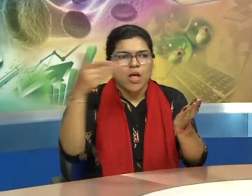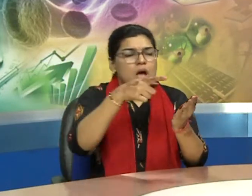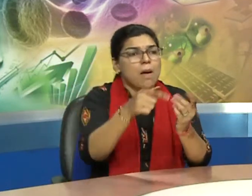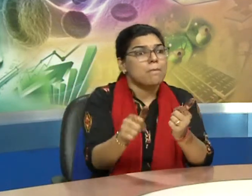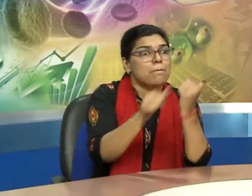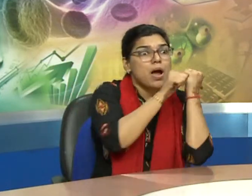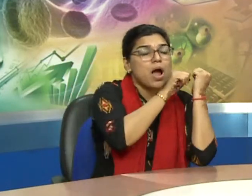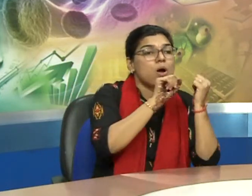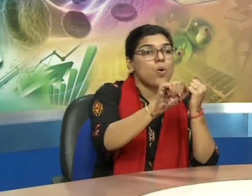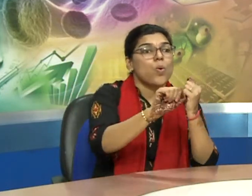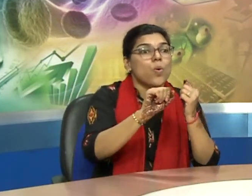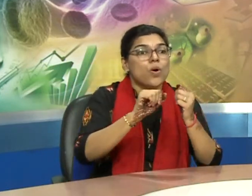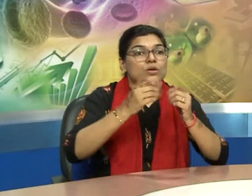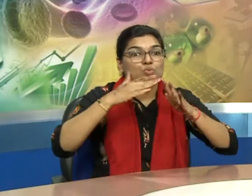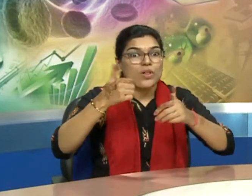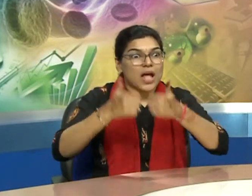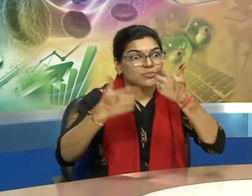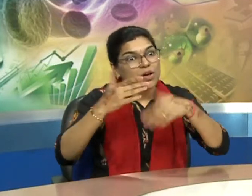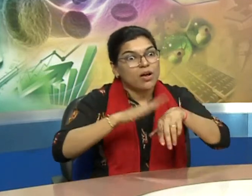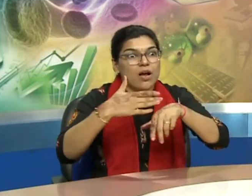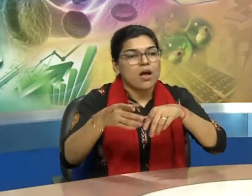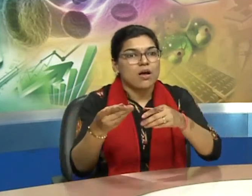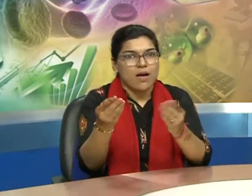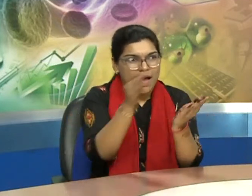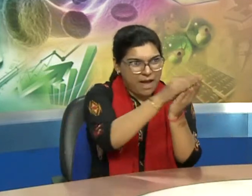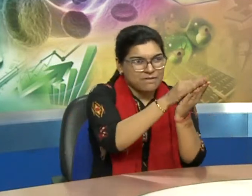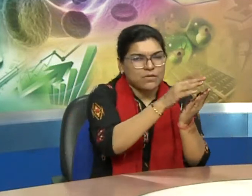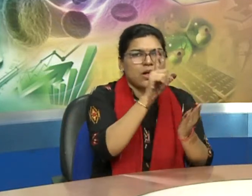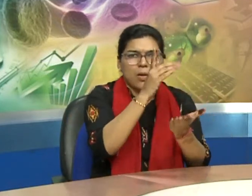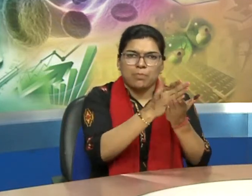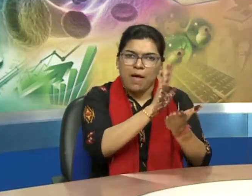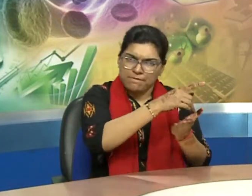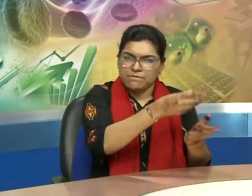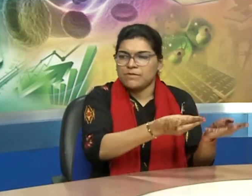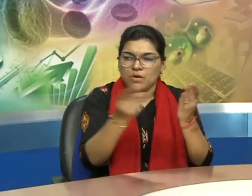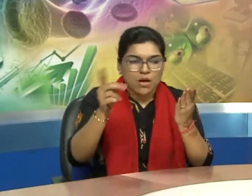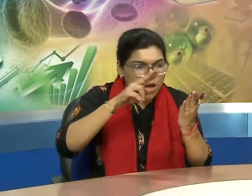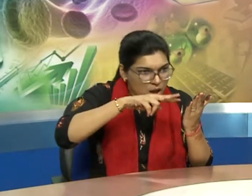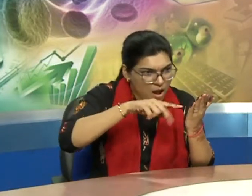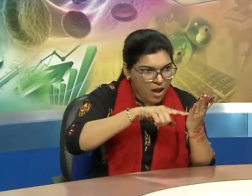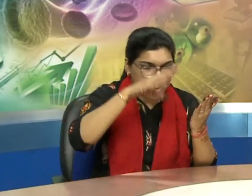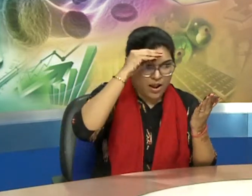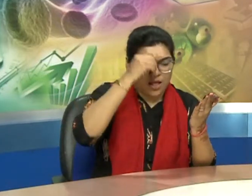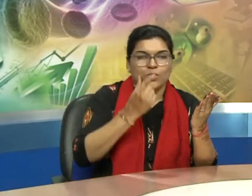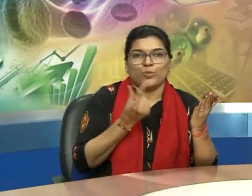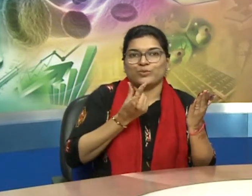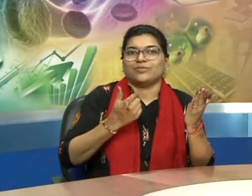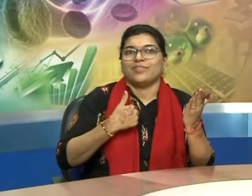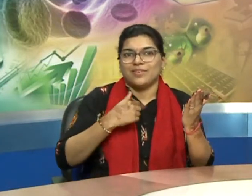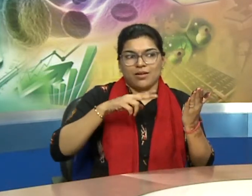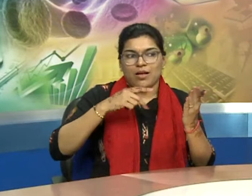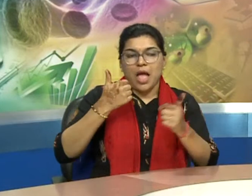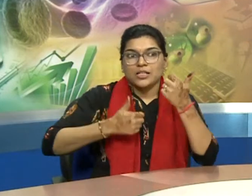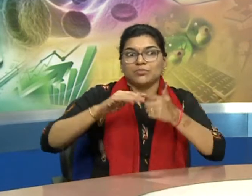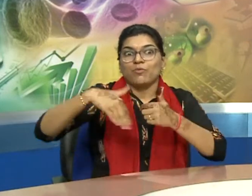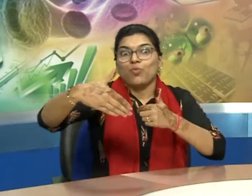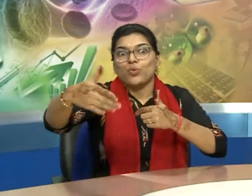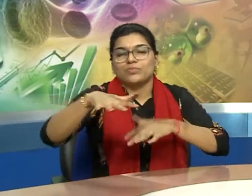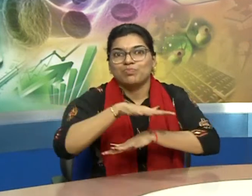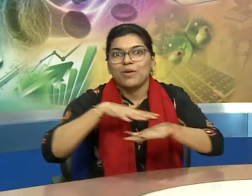in the library. All the old question papers, previous year's question papers, they are kept there in the library.